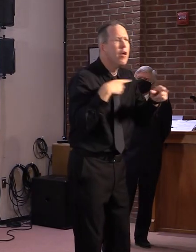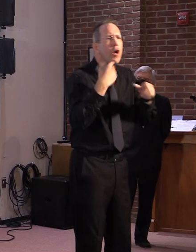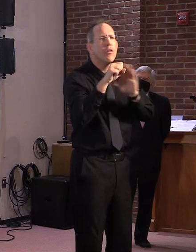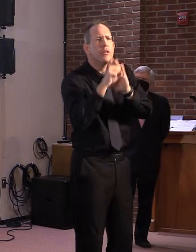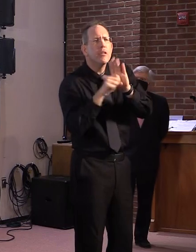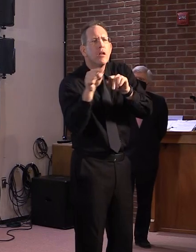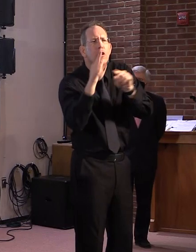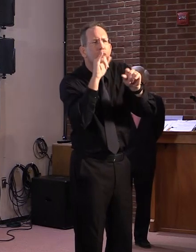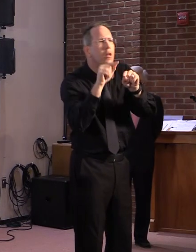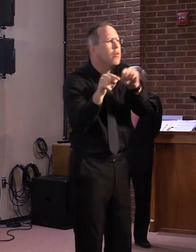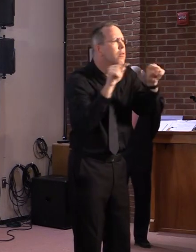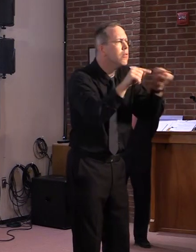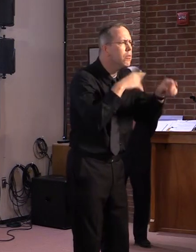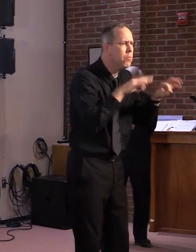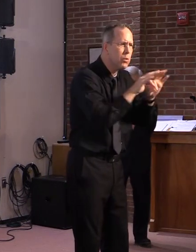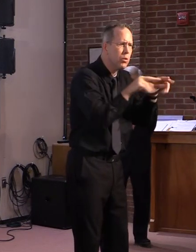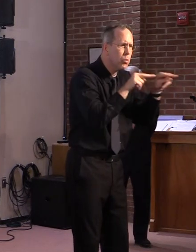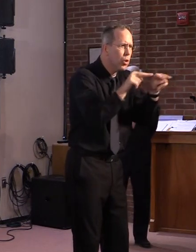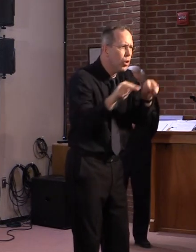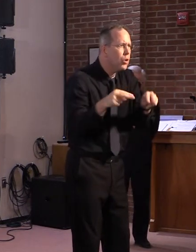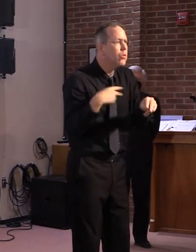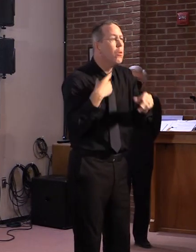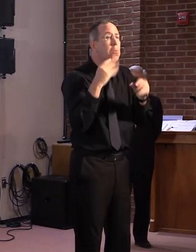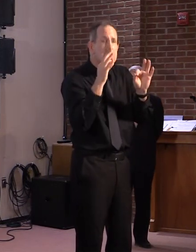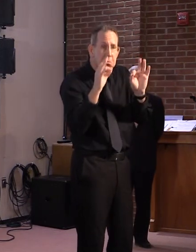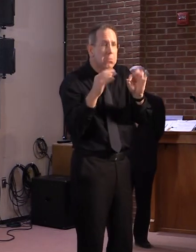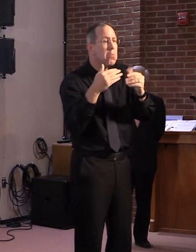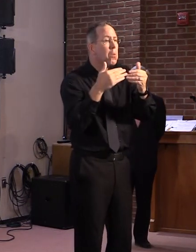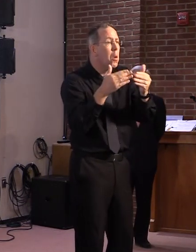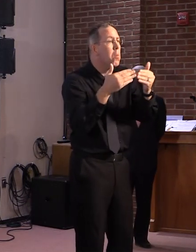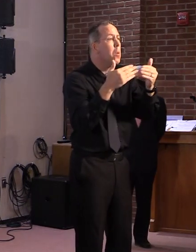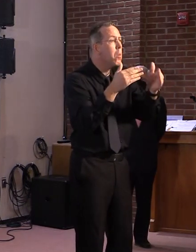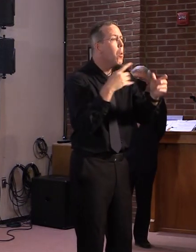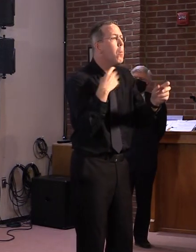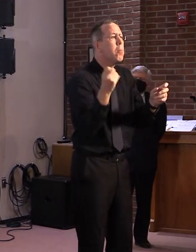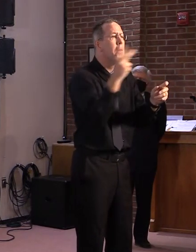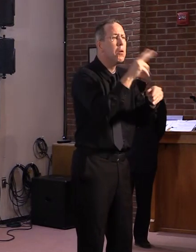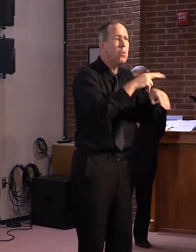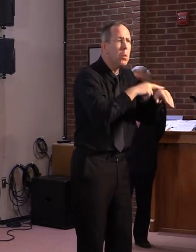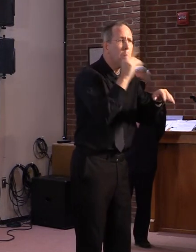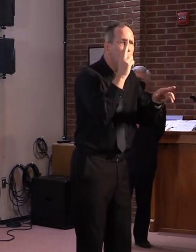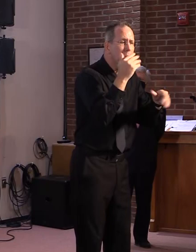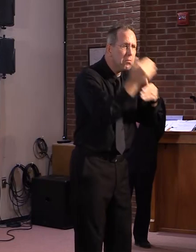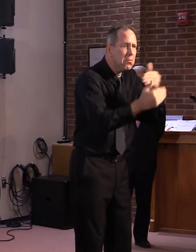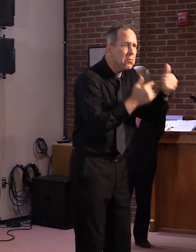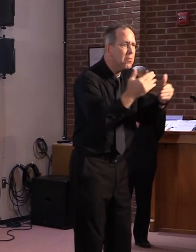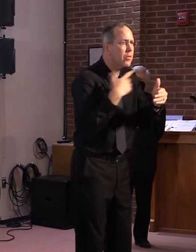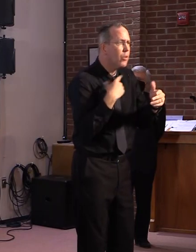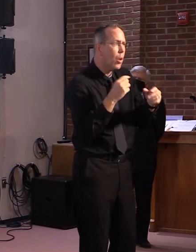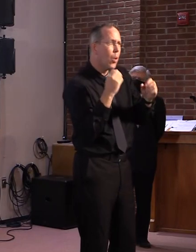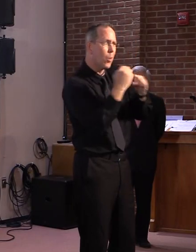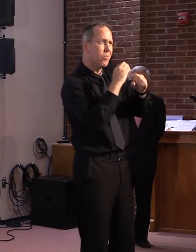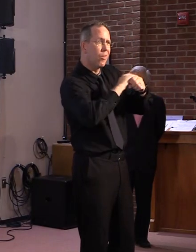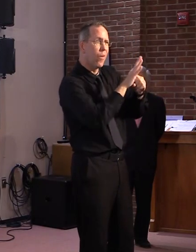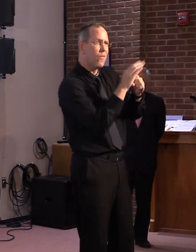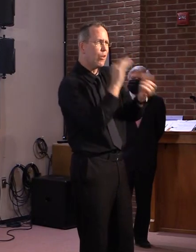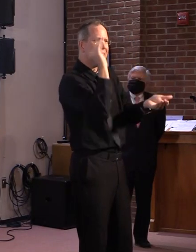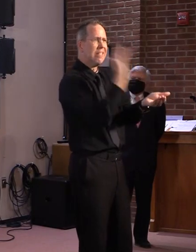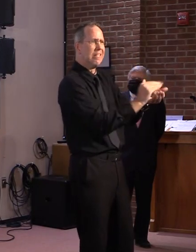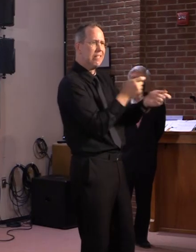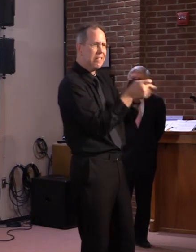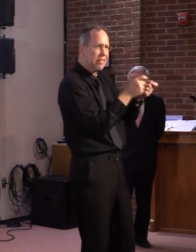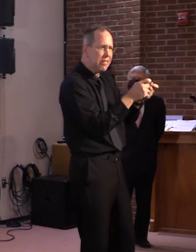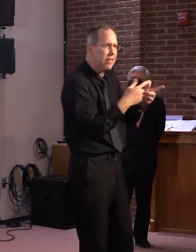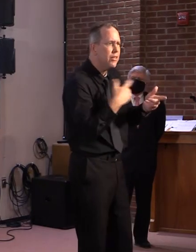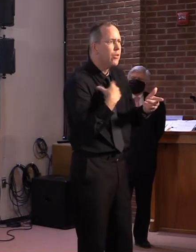open in the right way and continue to test and trace to fight outbreaks, then we won't have to retreat, which